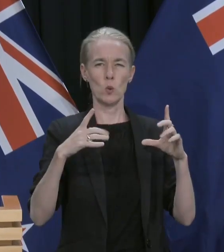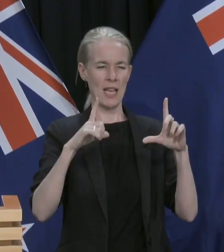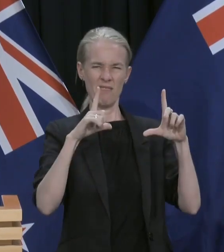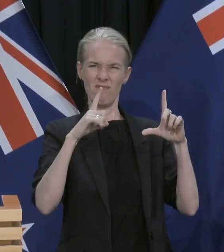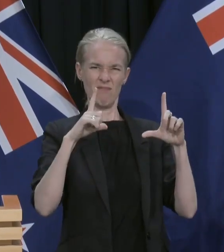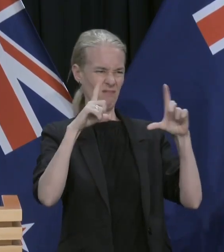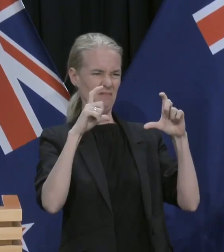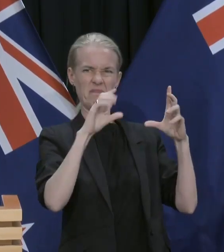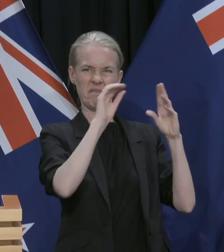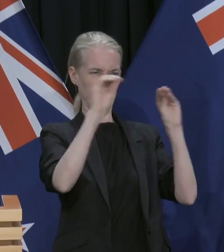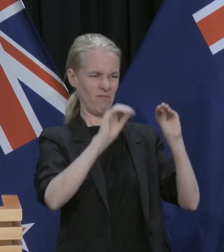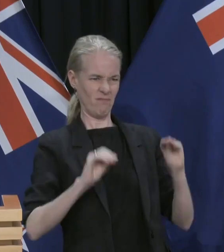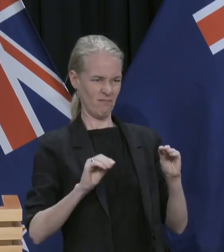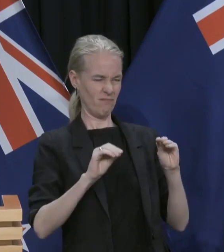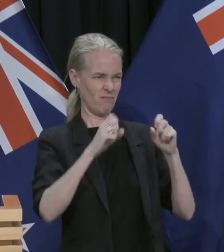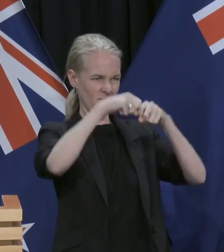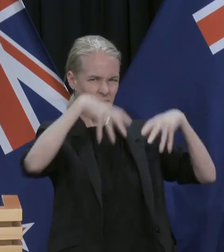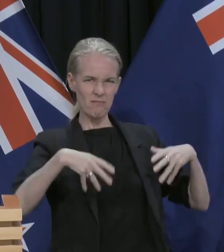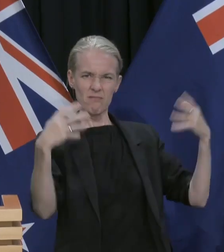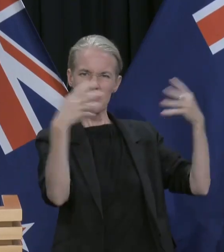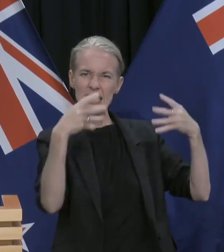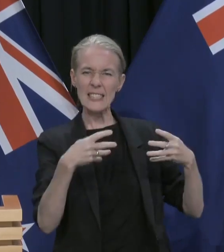receiving their first vaccination. That in the current